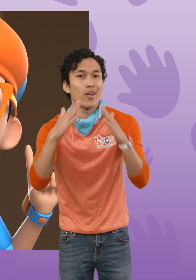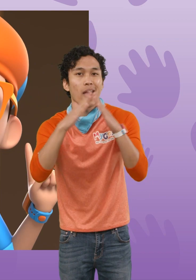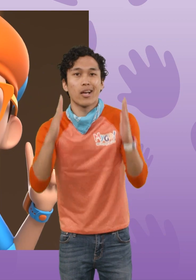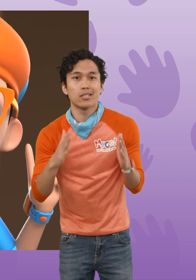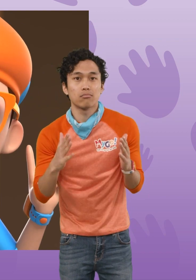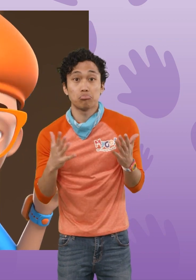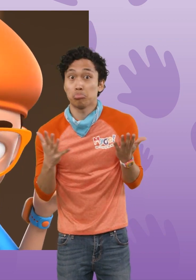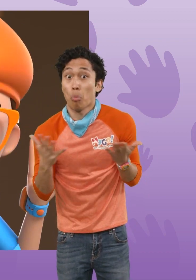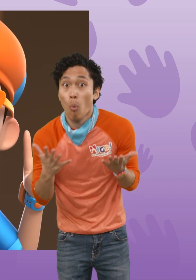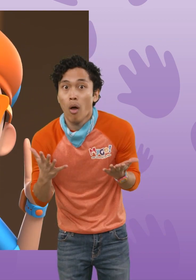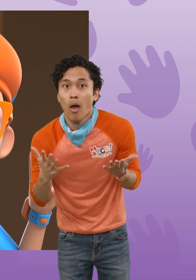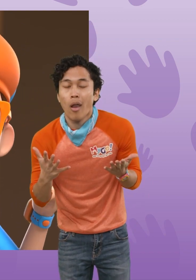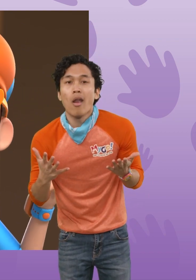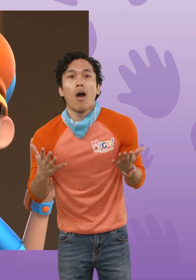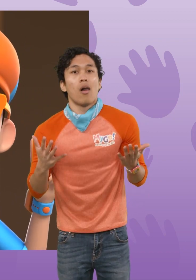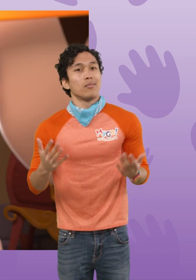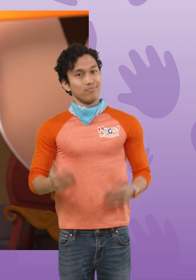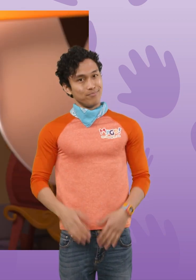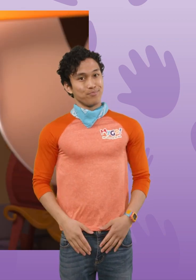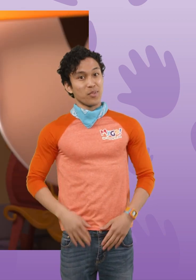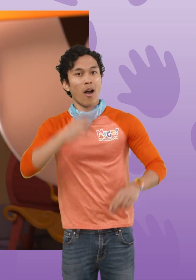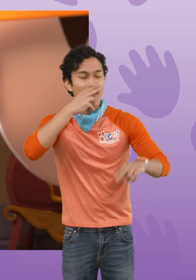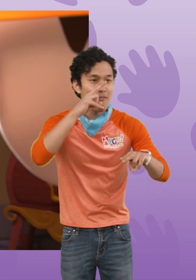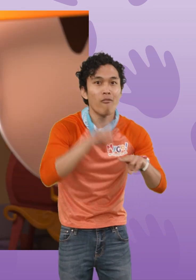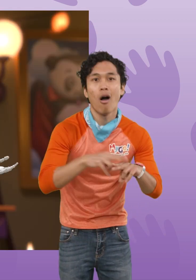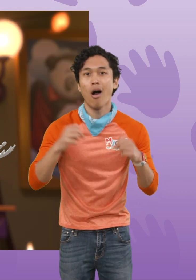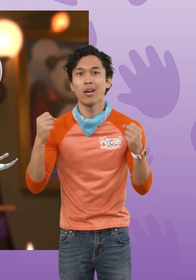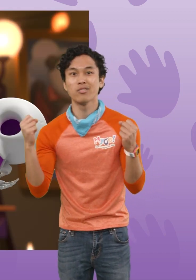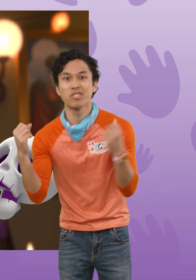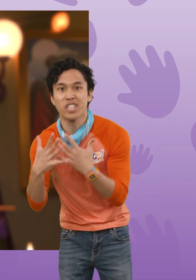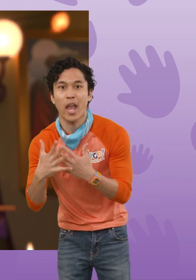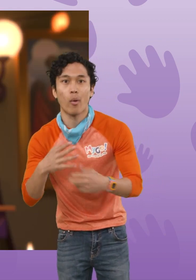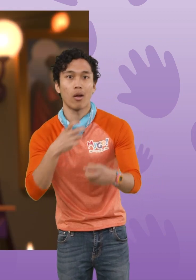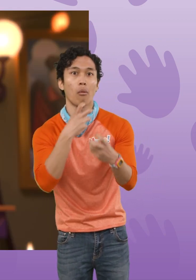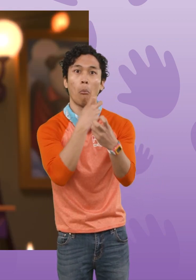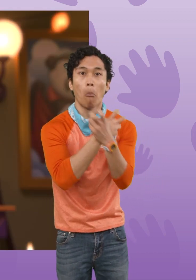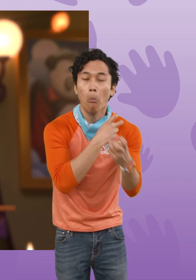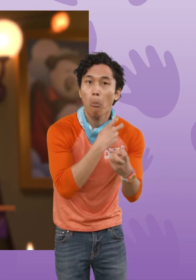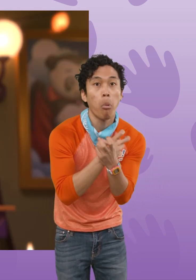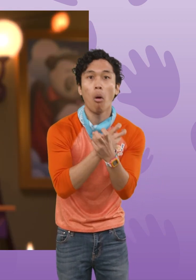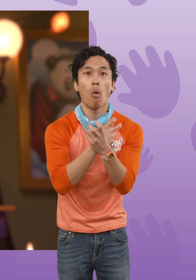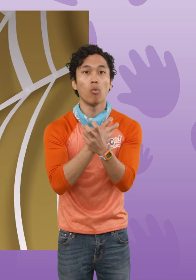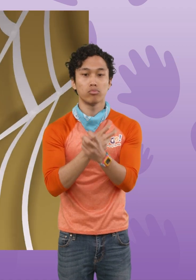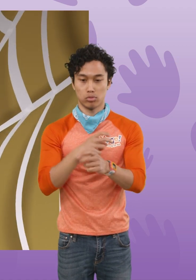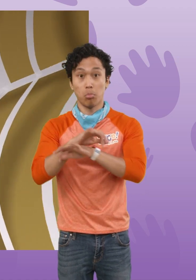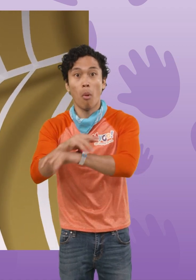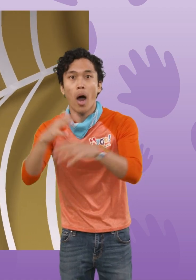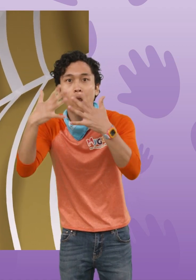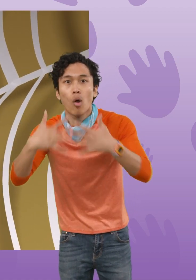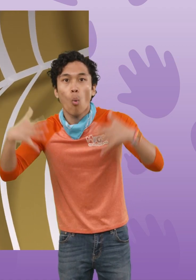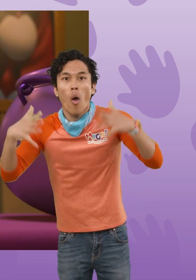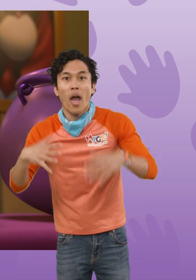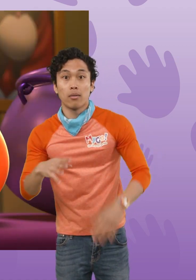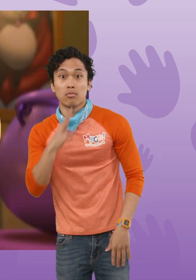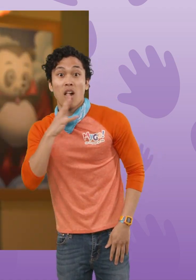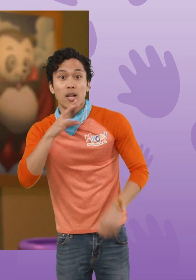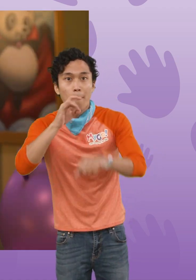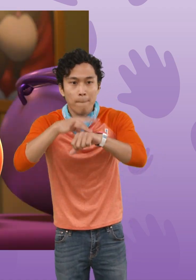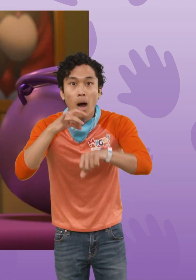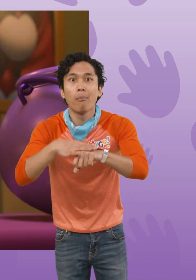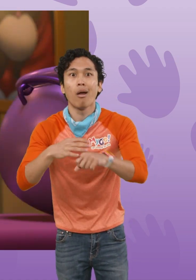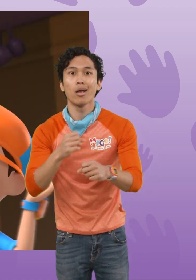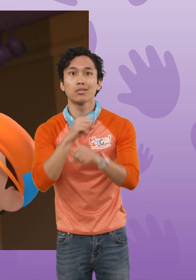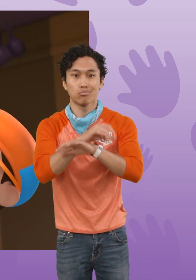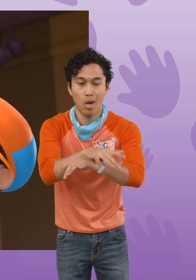What's inside a haunted house? Fun, spooky skeletons, cobwebs, a talking